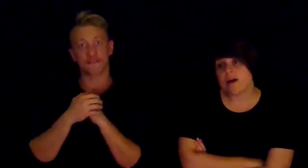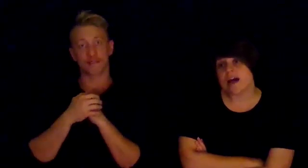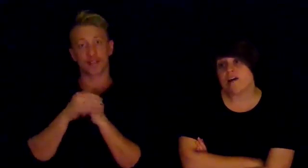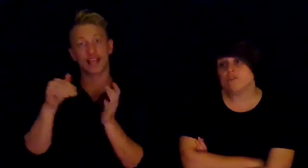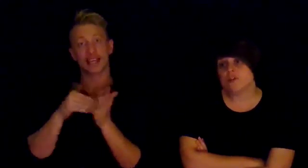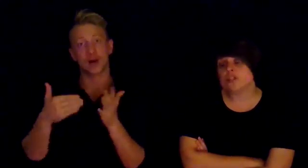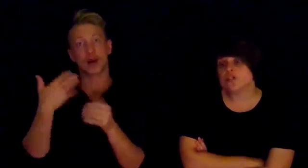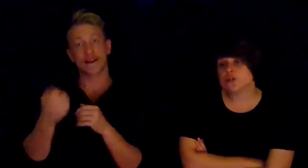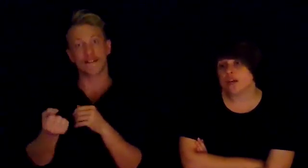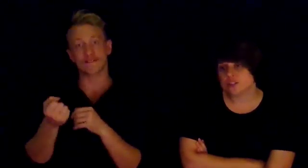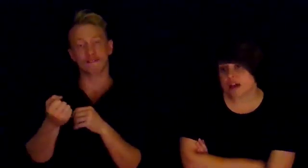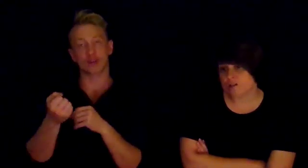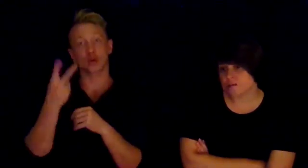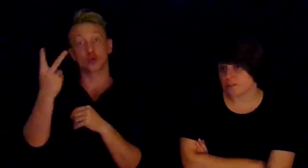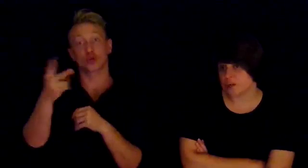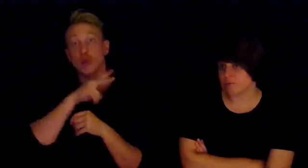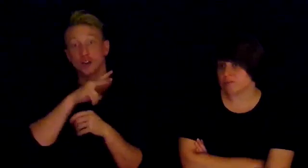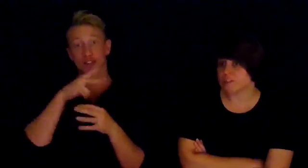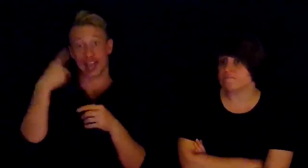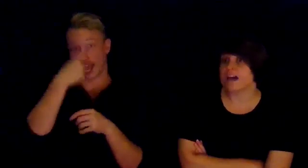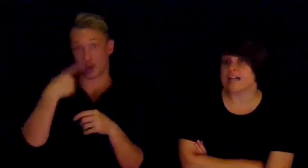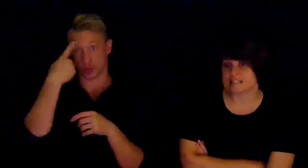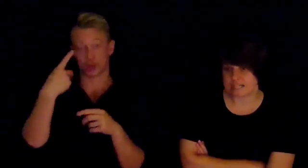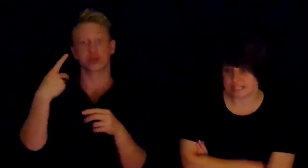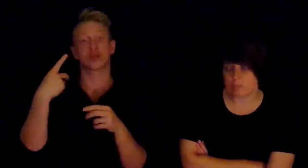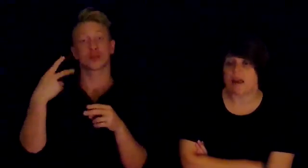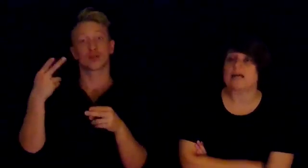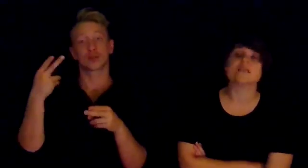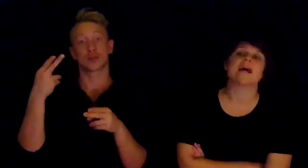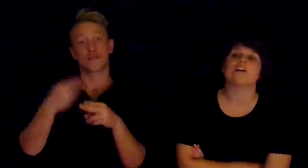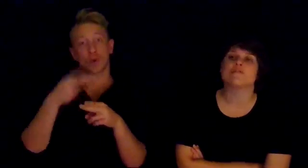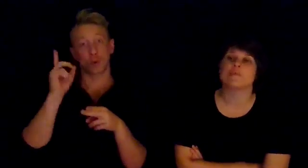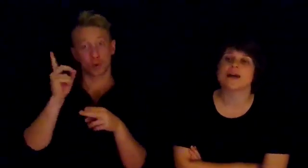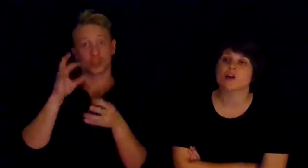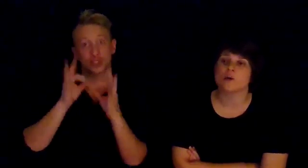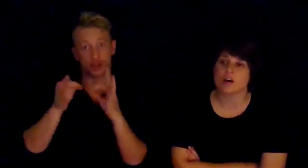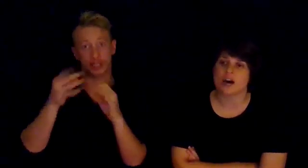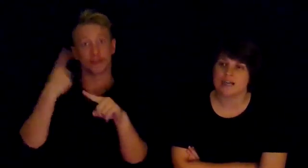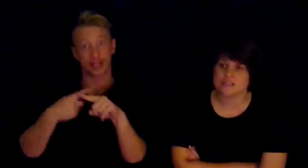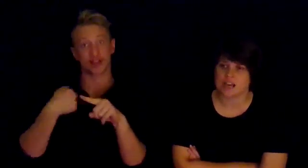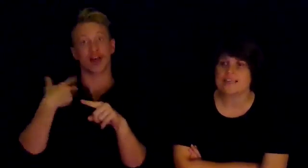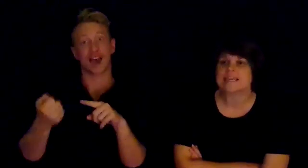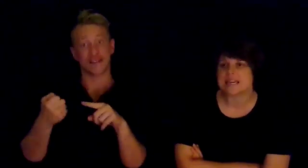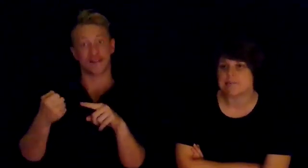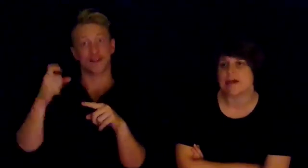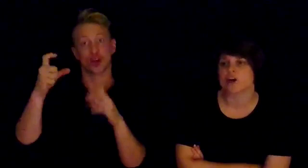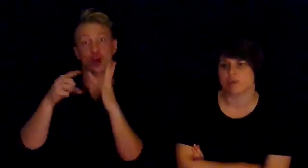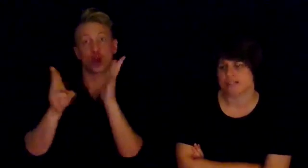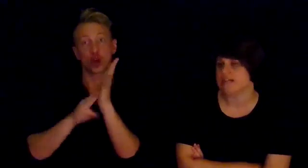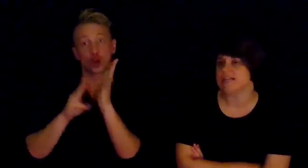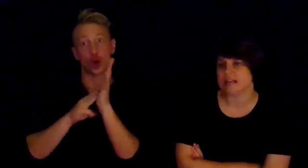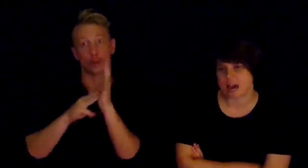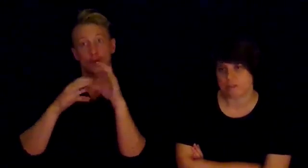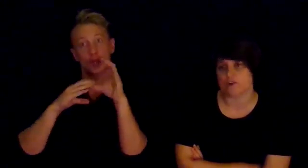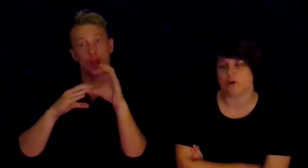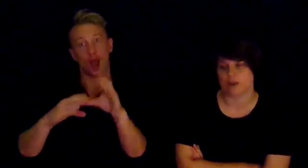So now I have, 200 hours for interpreters, which is fantastic. Plus I have my comm guides, and I need my comm